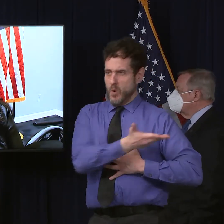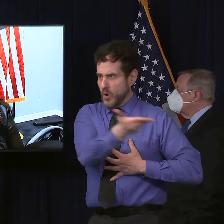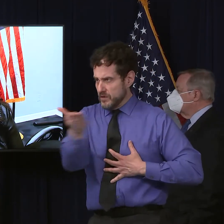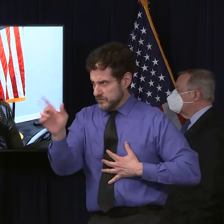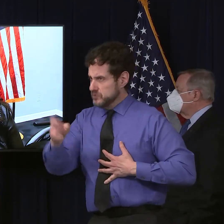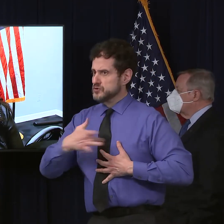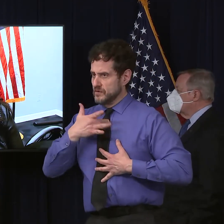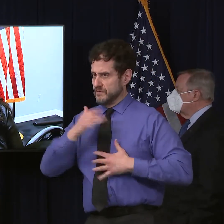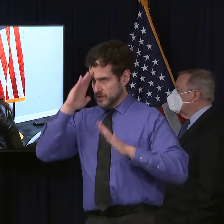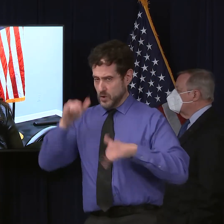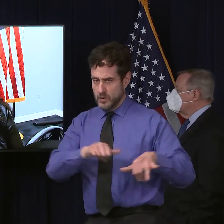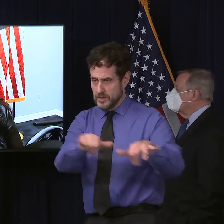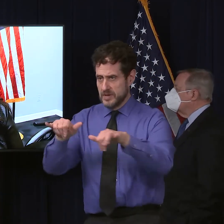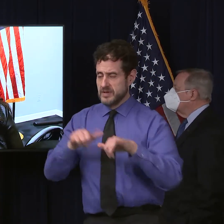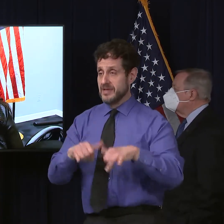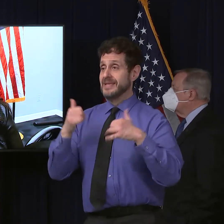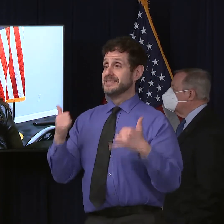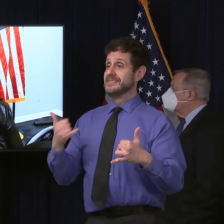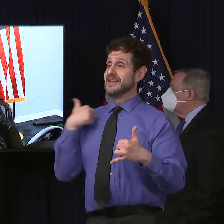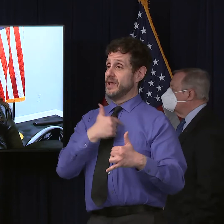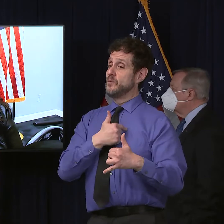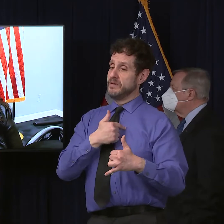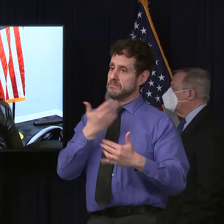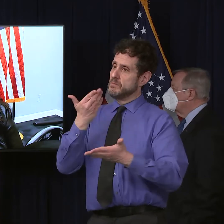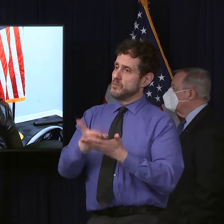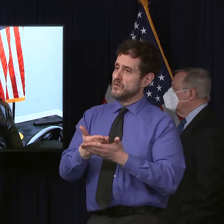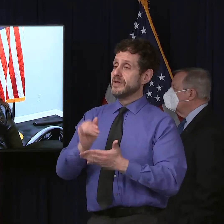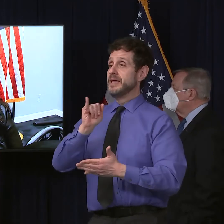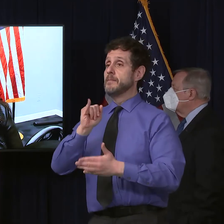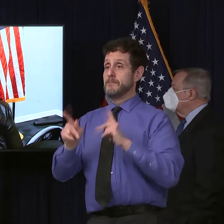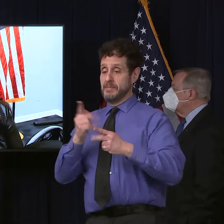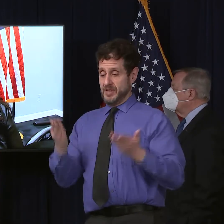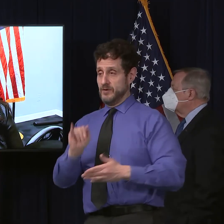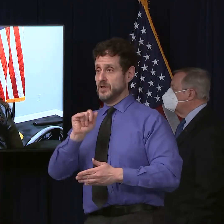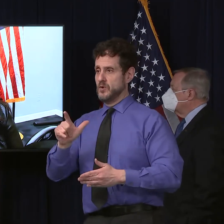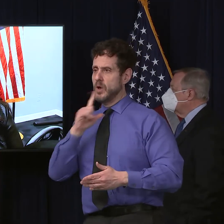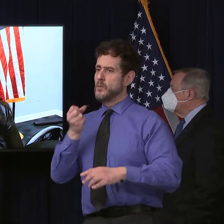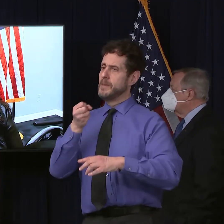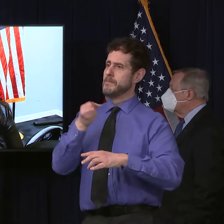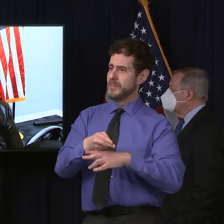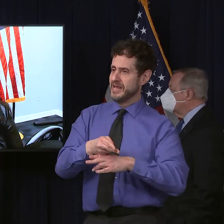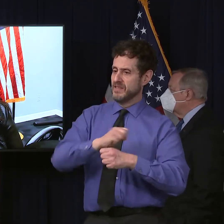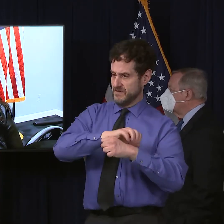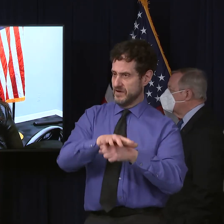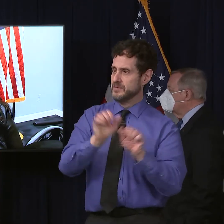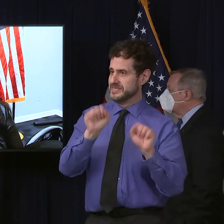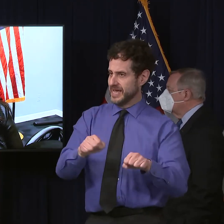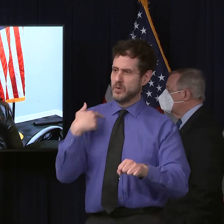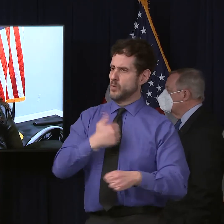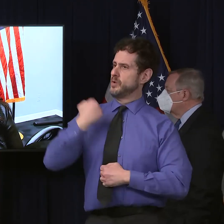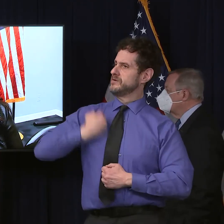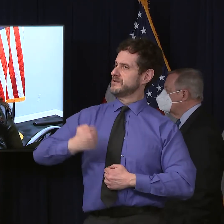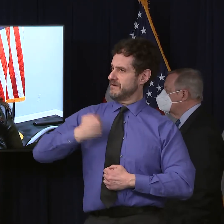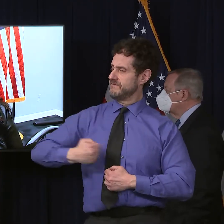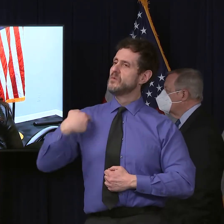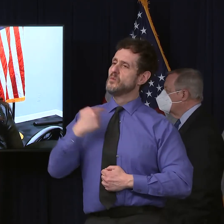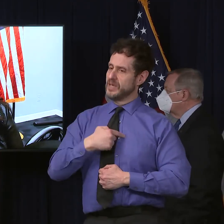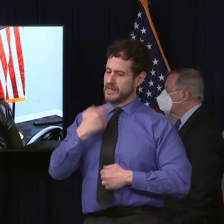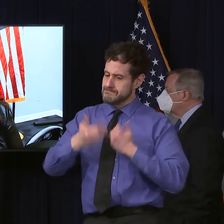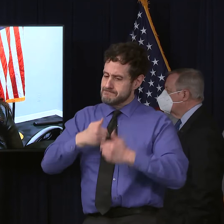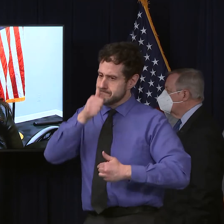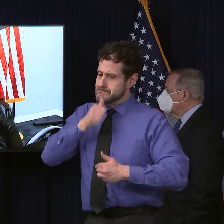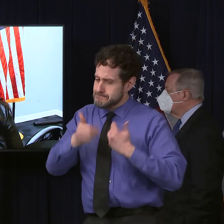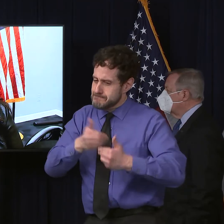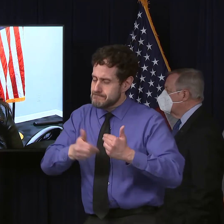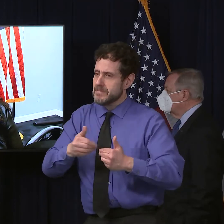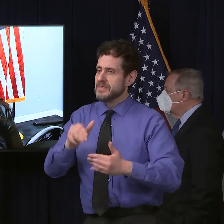because today we're helping prove that Illinoisans are tougher than this virus, that it is possible to get through these impossible times when we